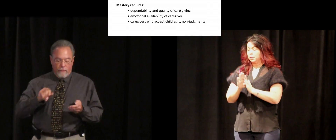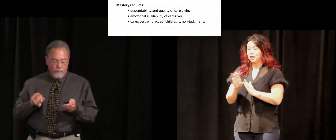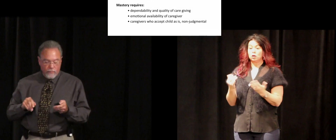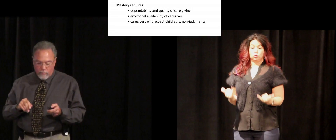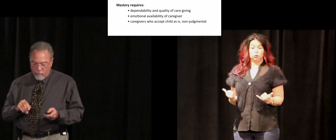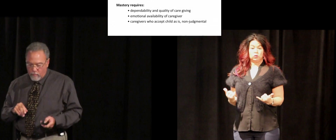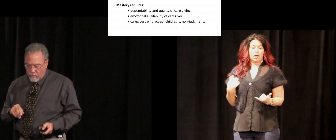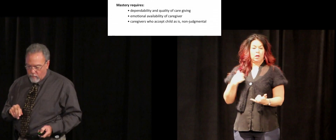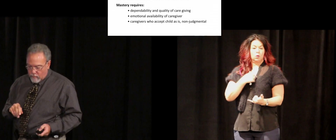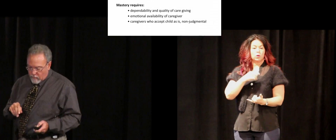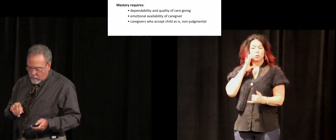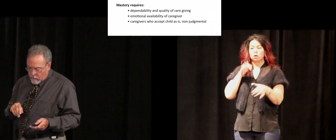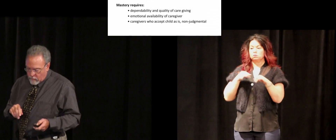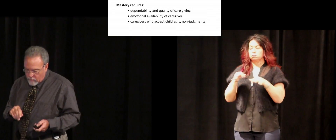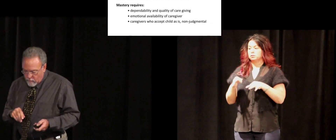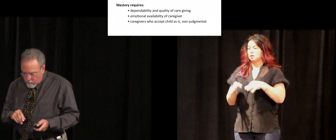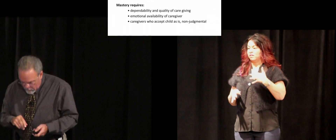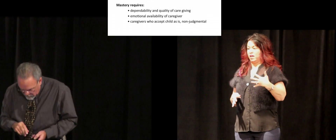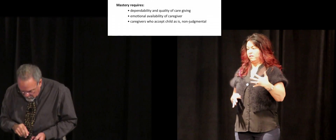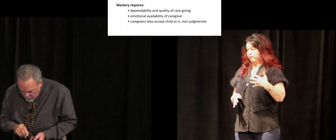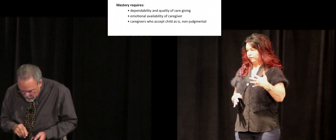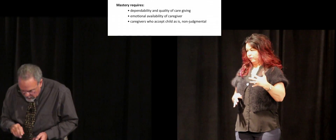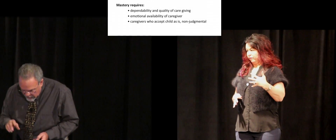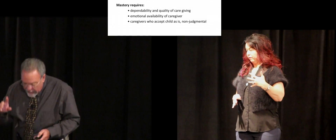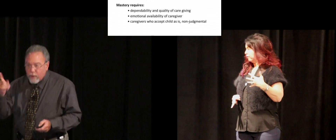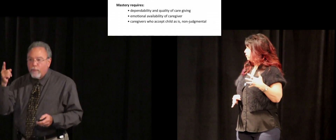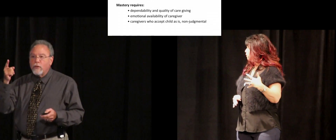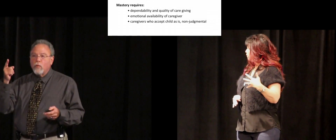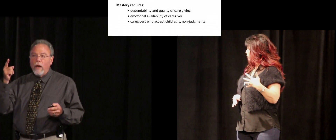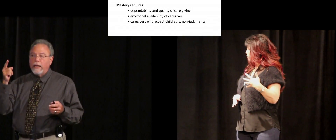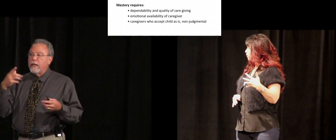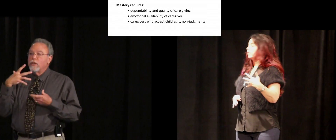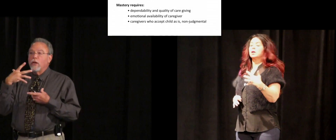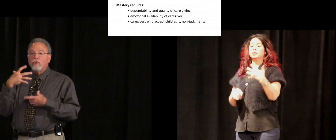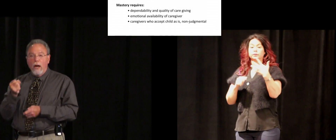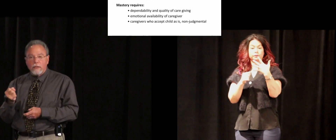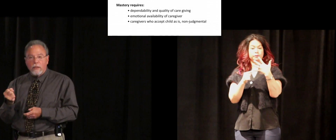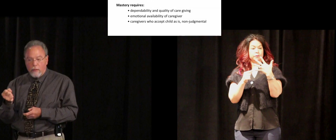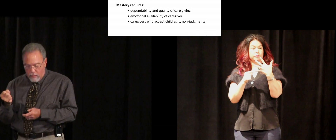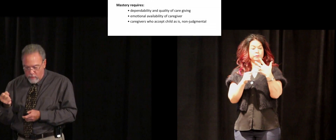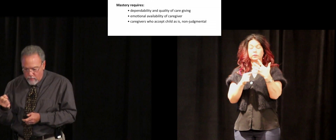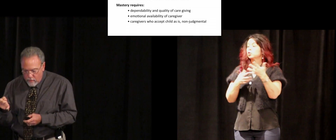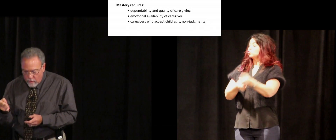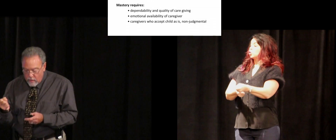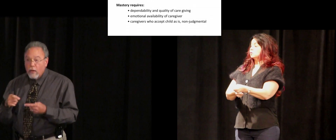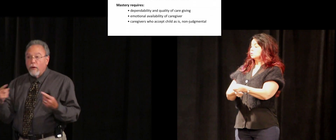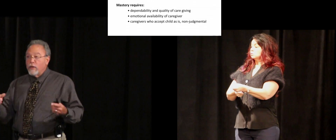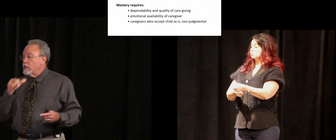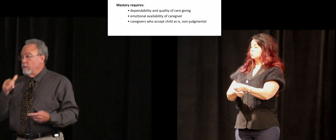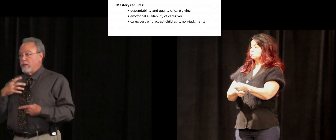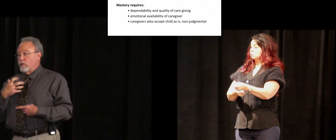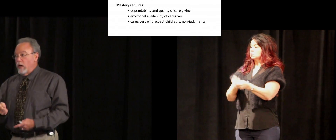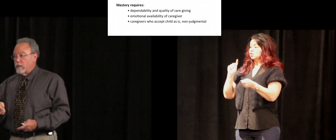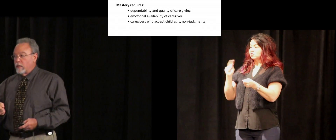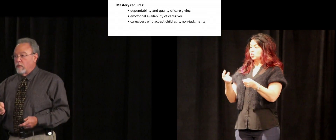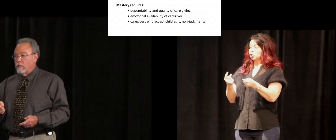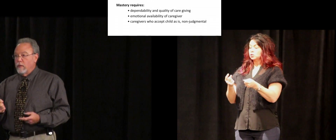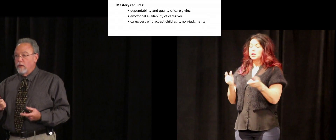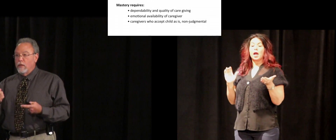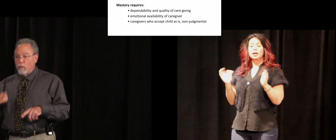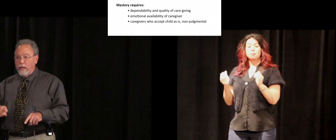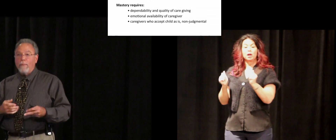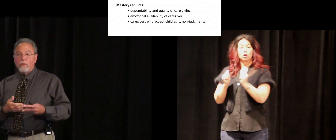Whether or not the parent knows the child is deaf. Many times they don't. Think of all the unconscious things that